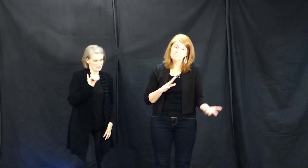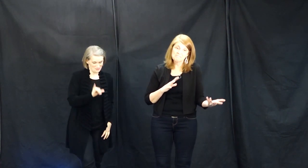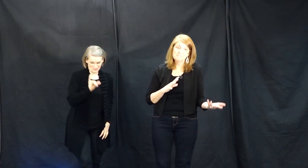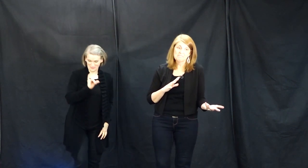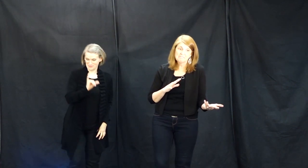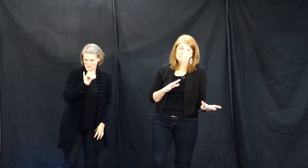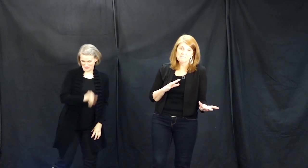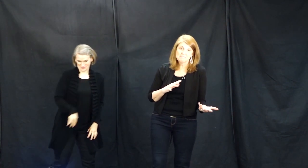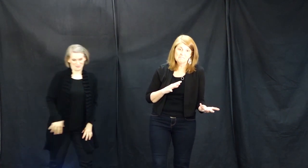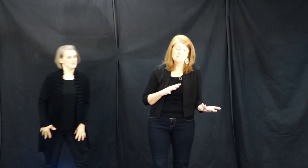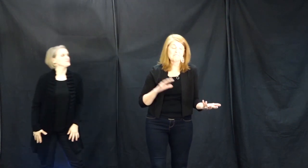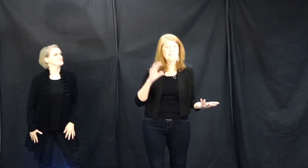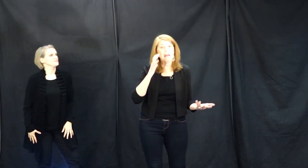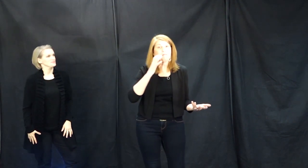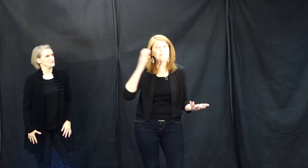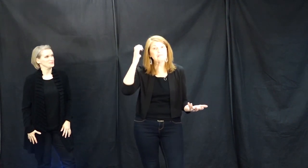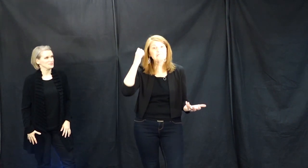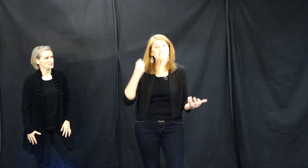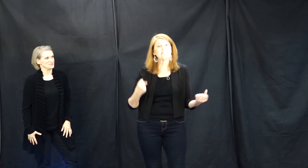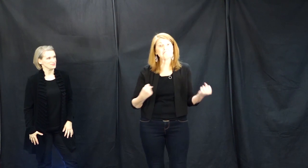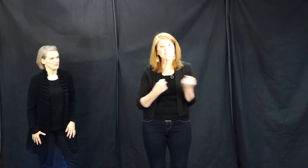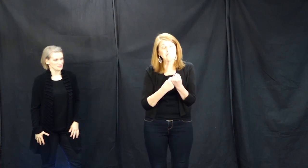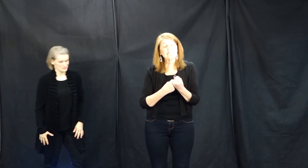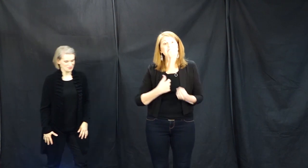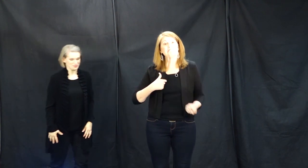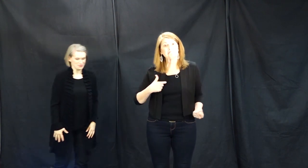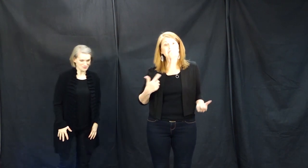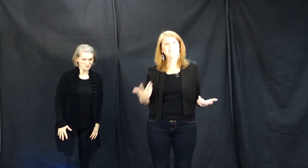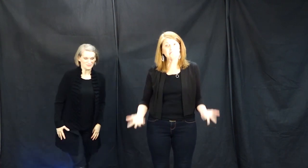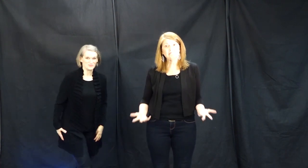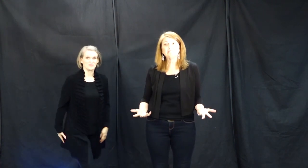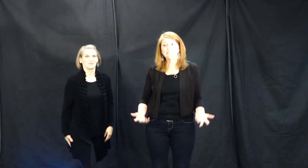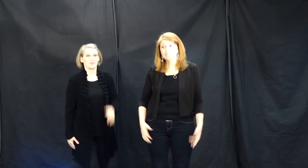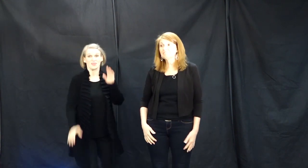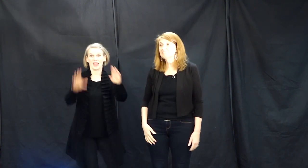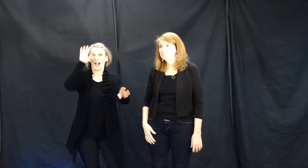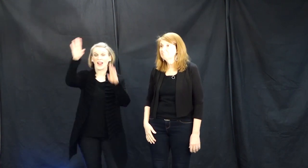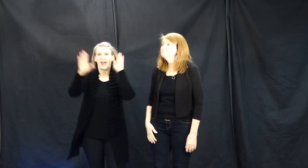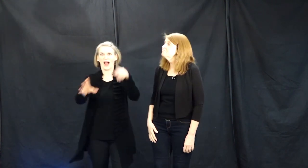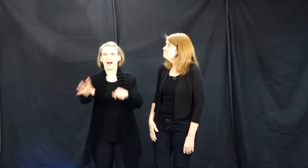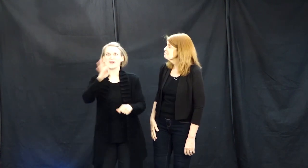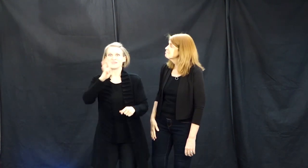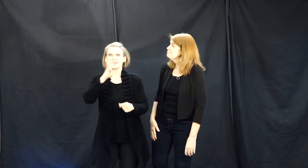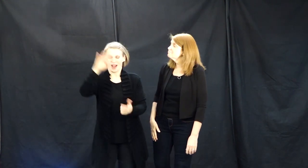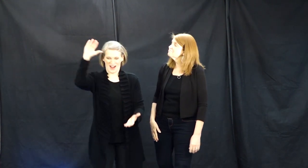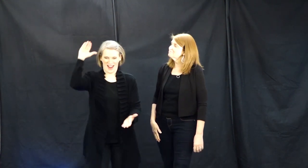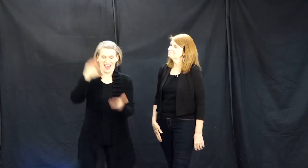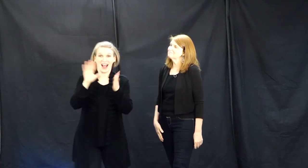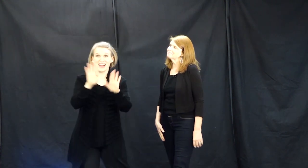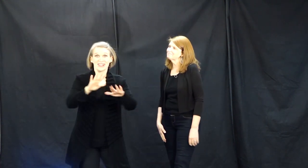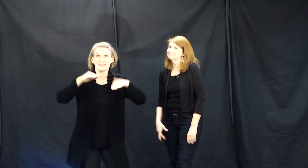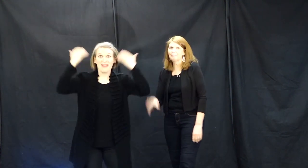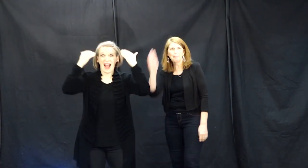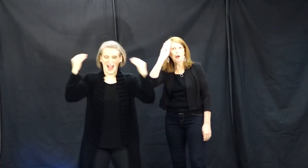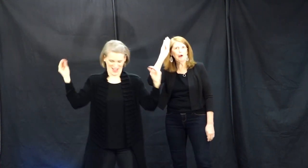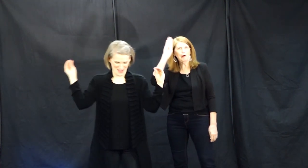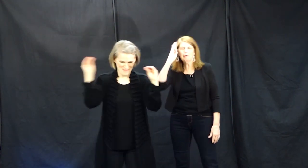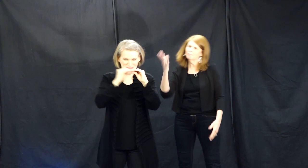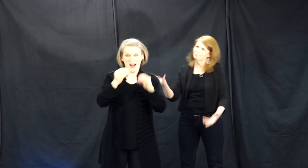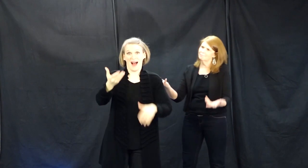nice to get Hamilton on your side. Talk less, smile more. Don't let them know